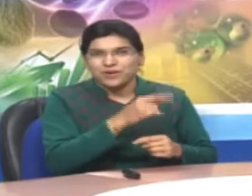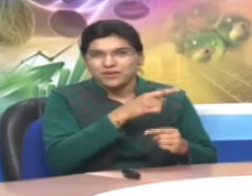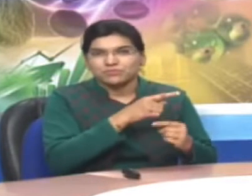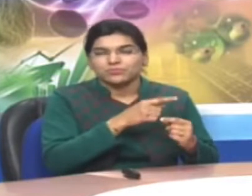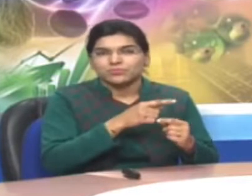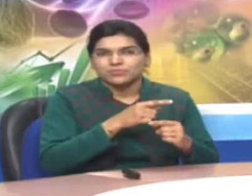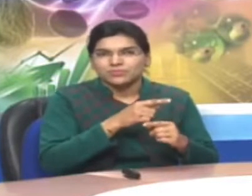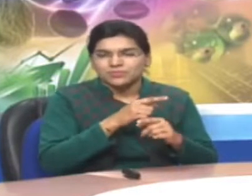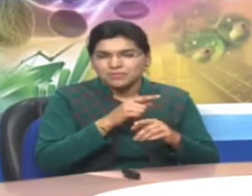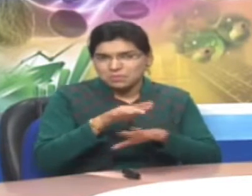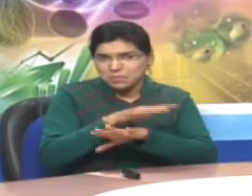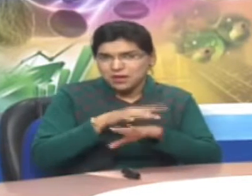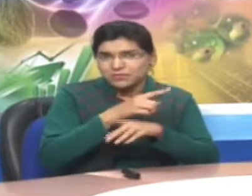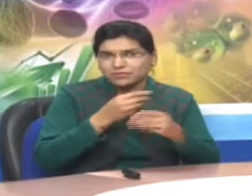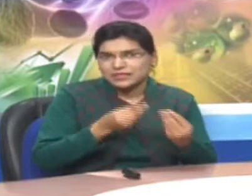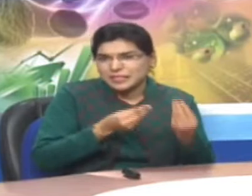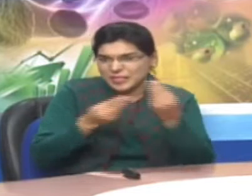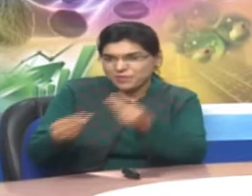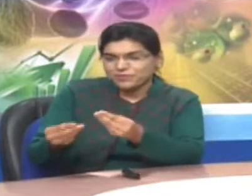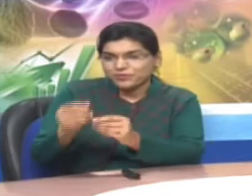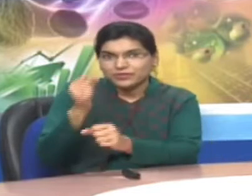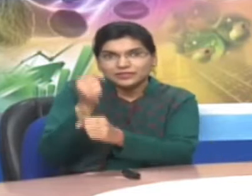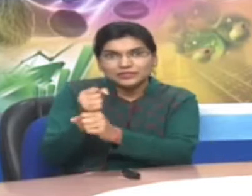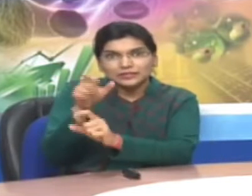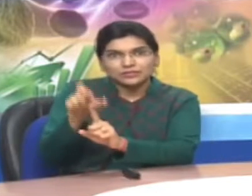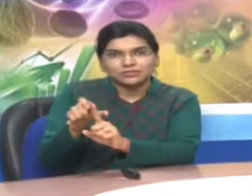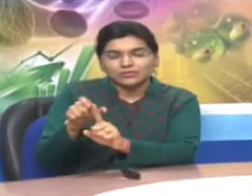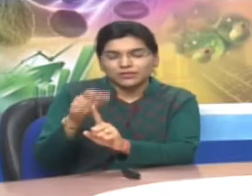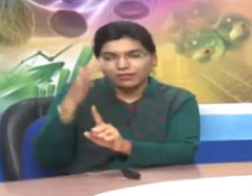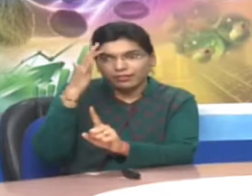The intruder threatens to kill Gerard. Is Gerard afraid?